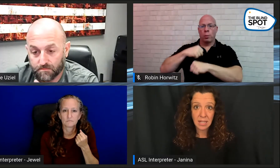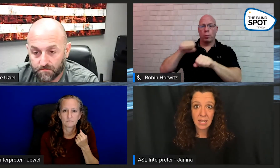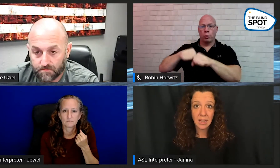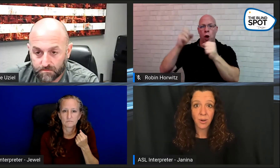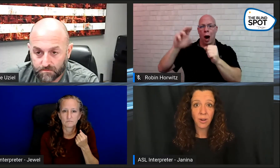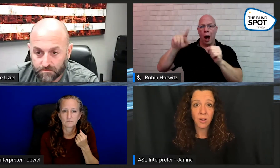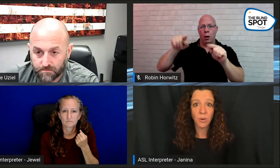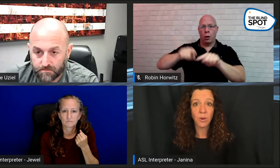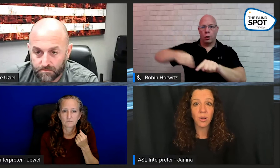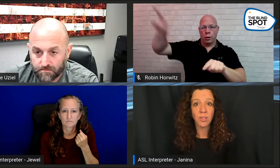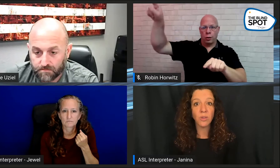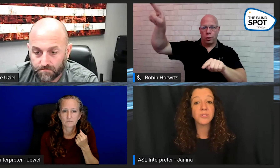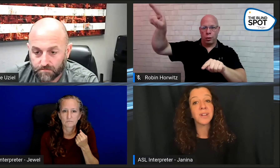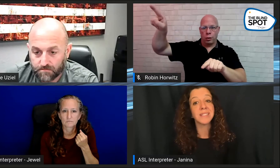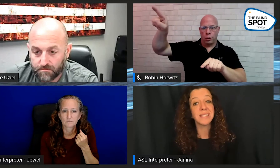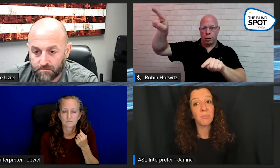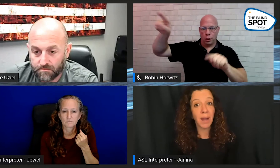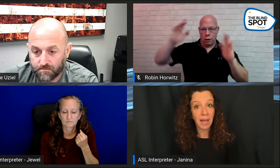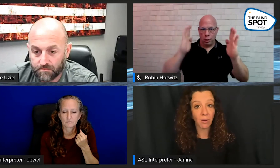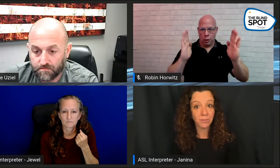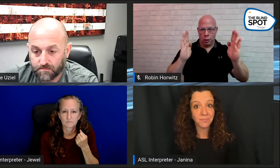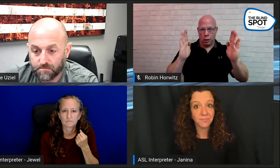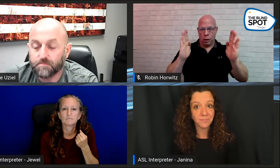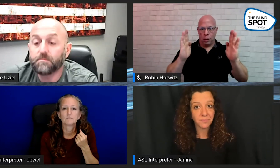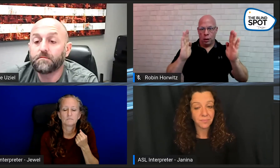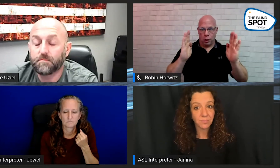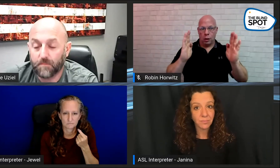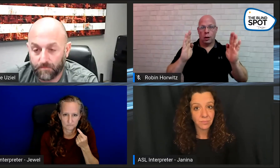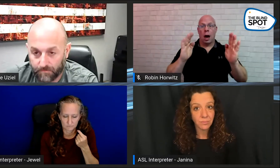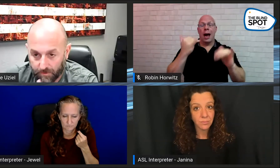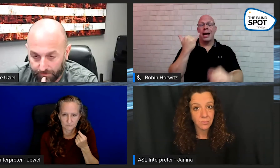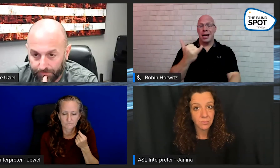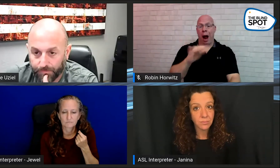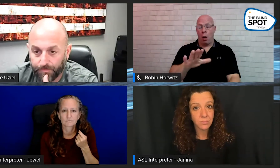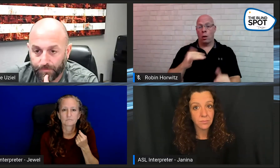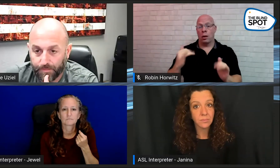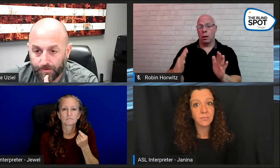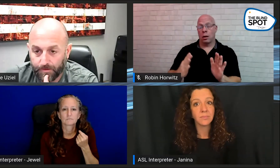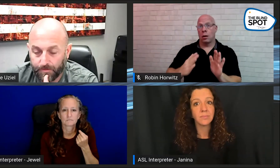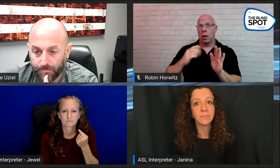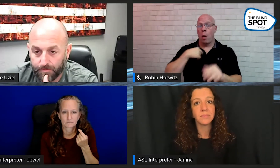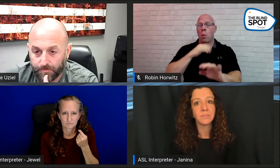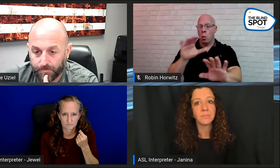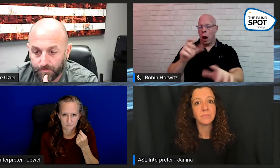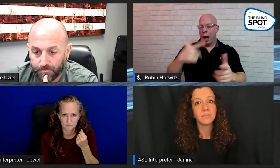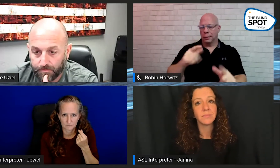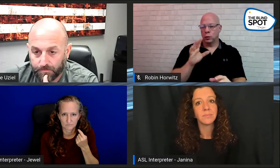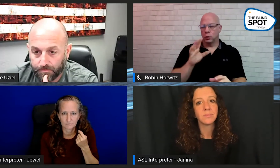that, you started to see a breakout. Okay.